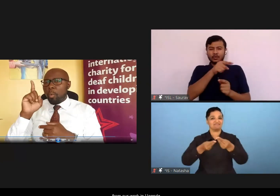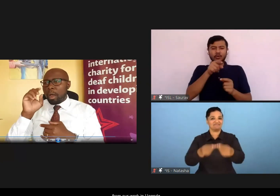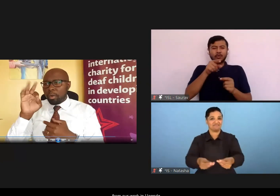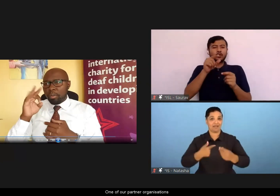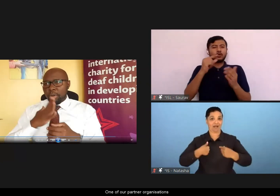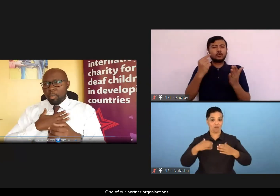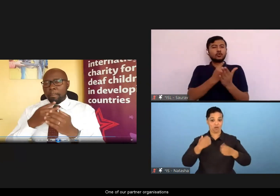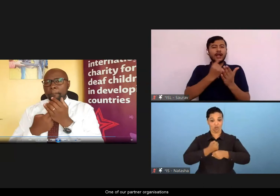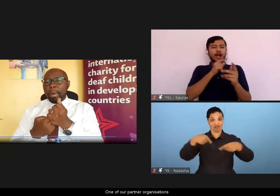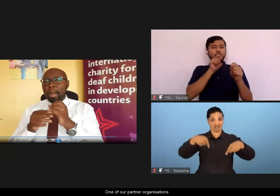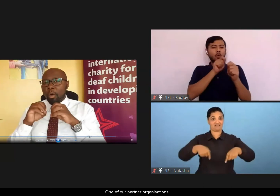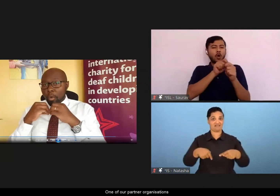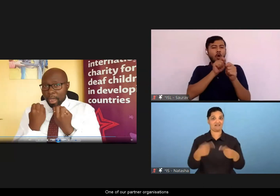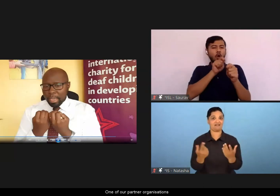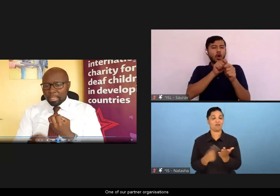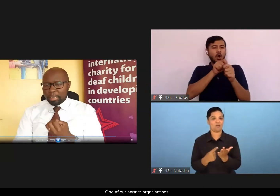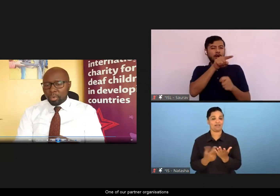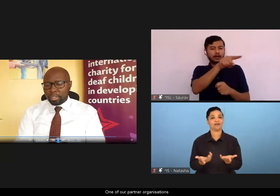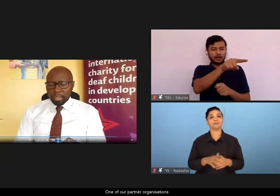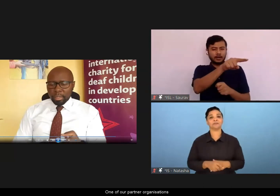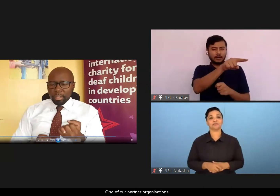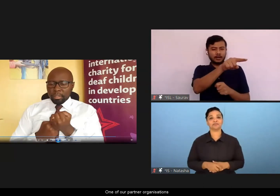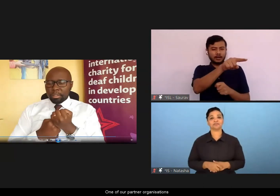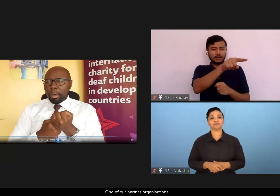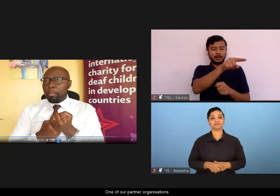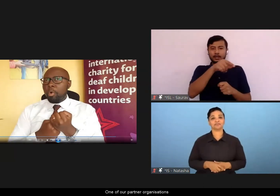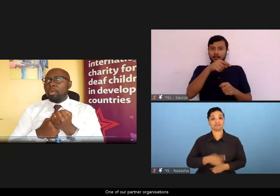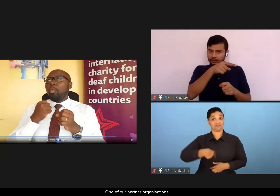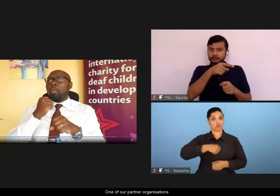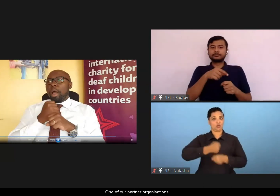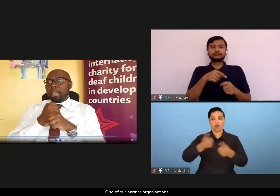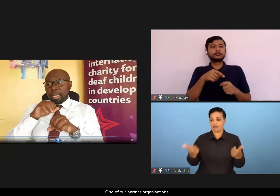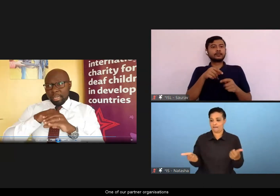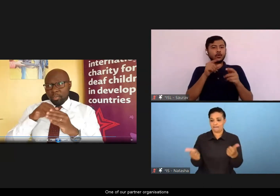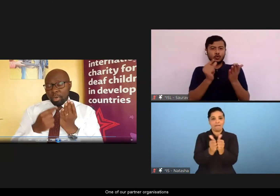Uganda, where one of our partners, our partner organizations,